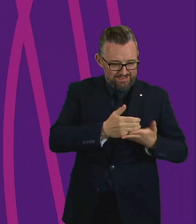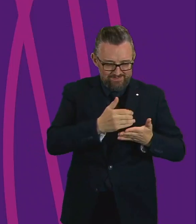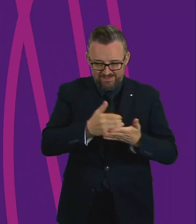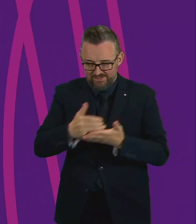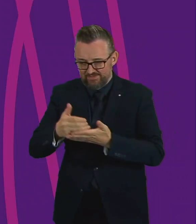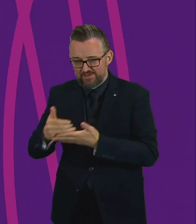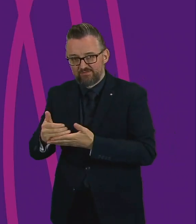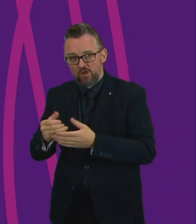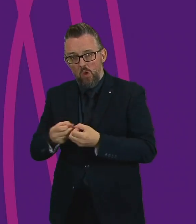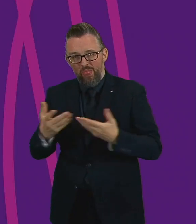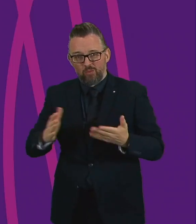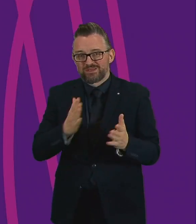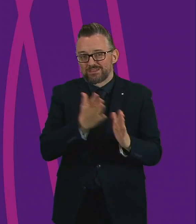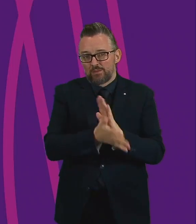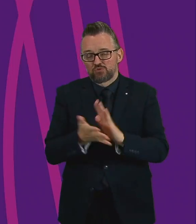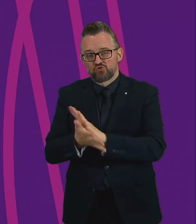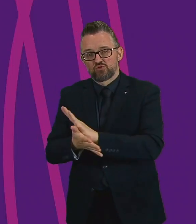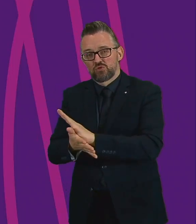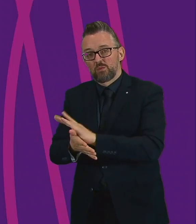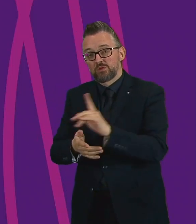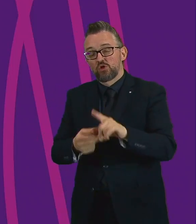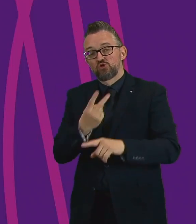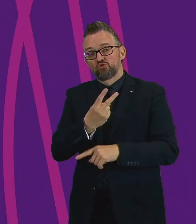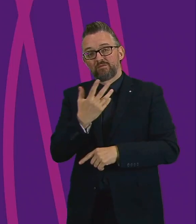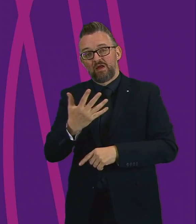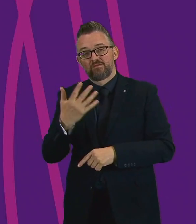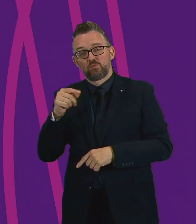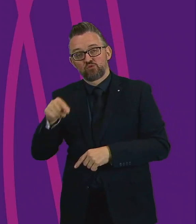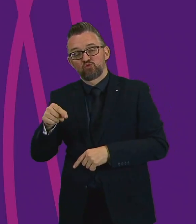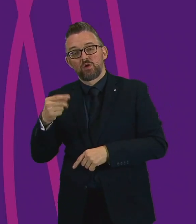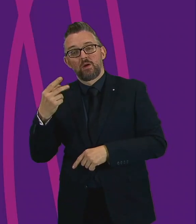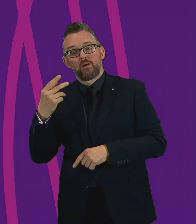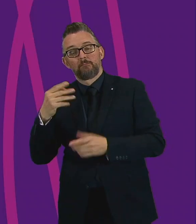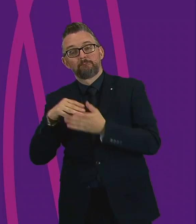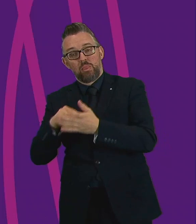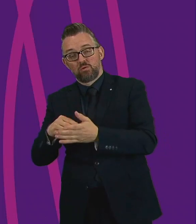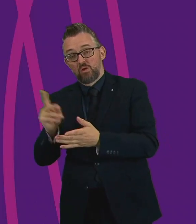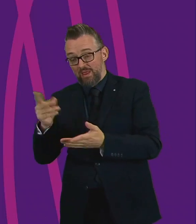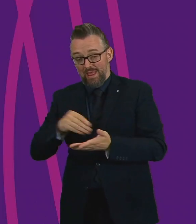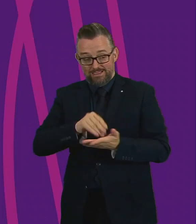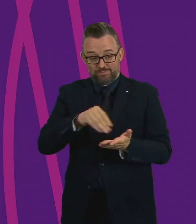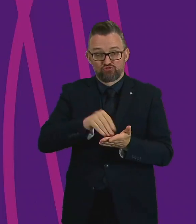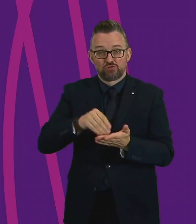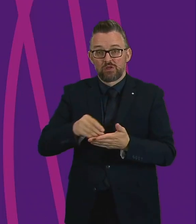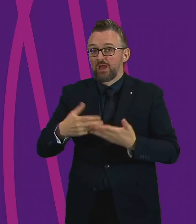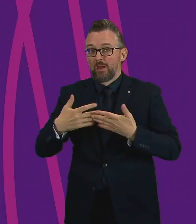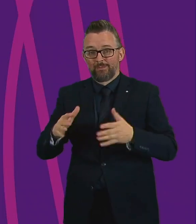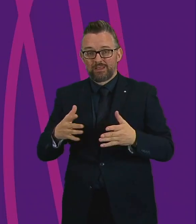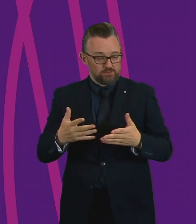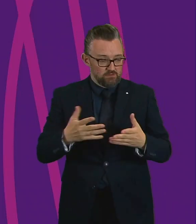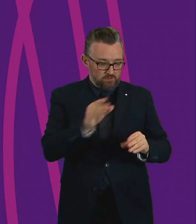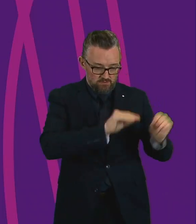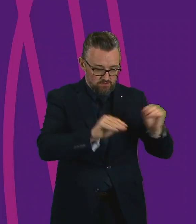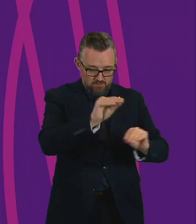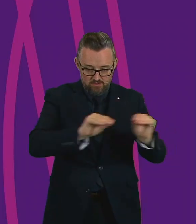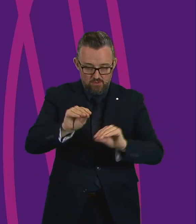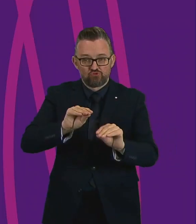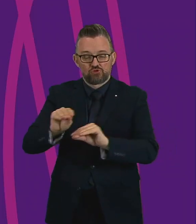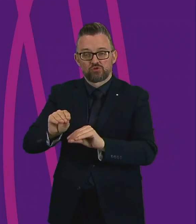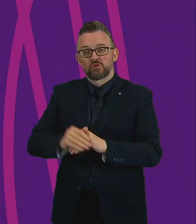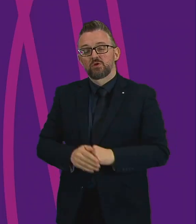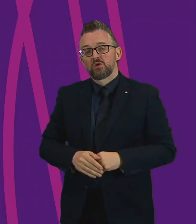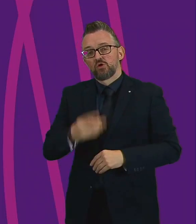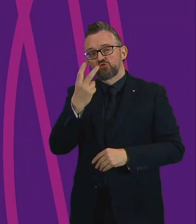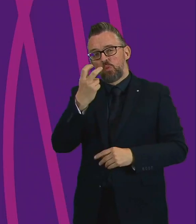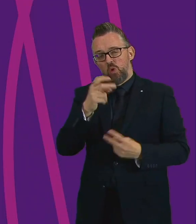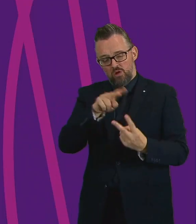made without damage. Indeed, £255.2 million of existing expenditure has already been reprioritised. Two other areas